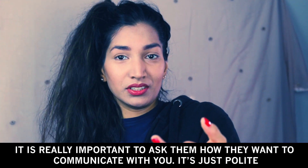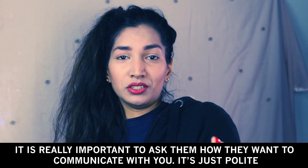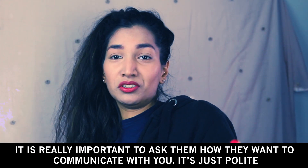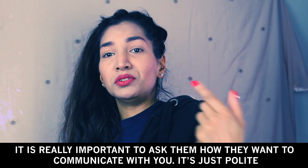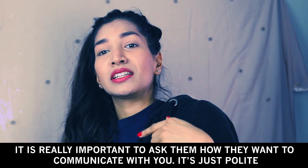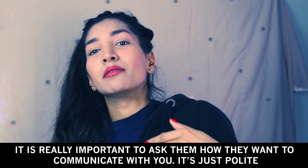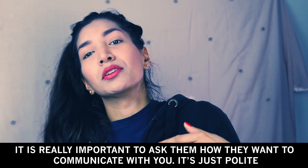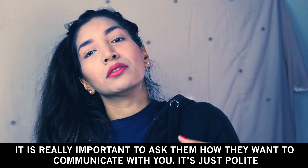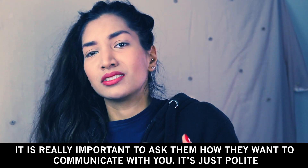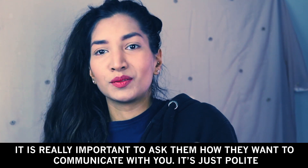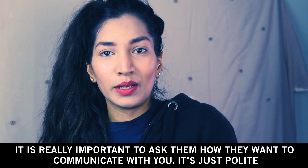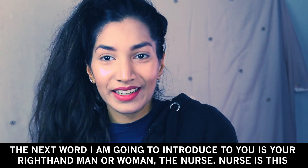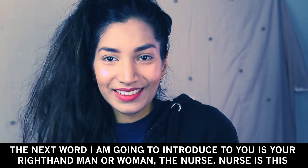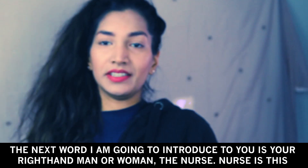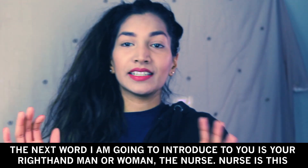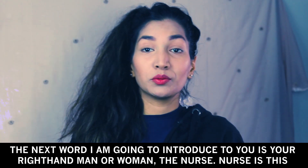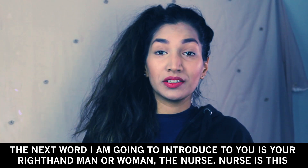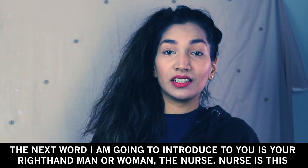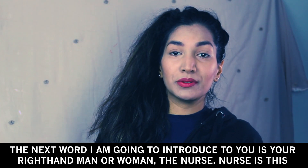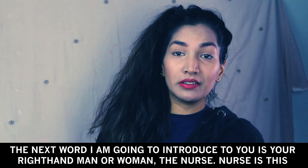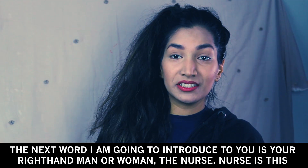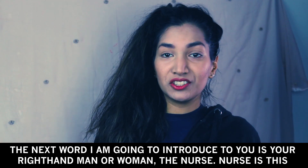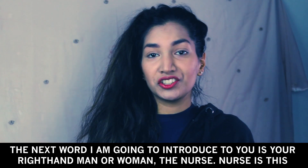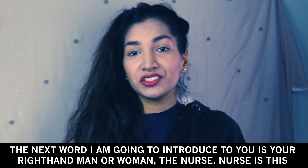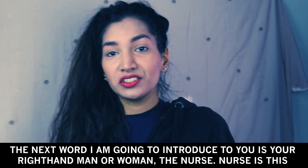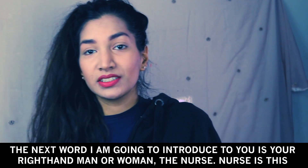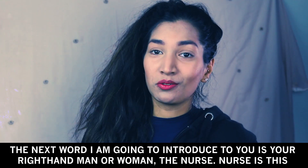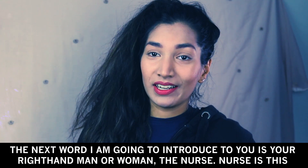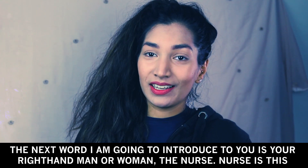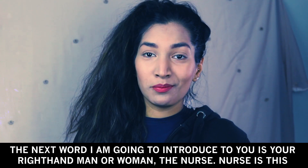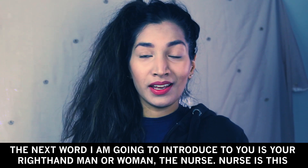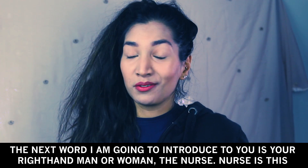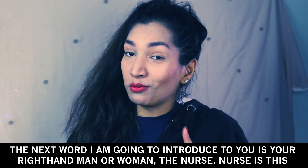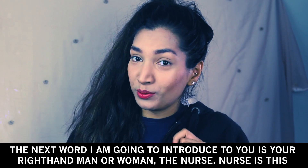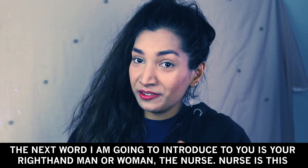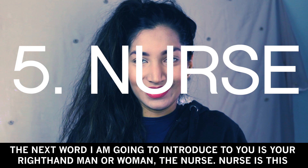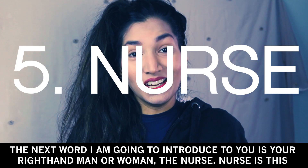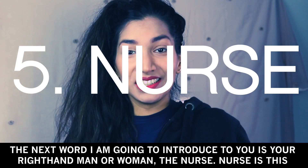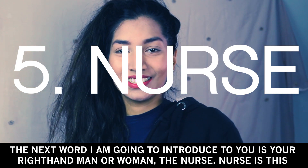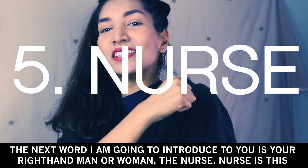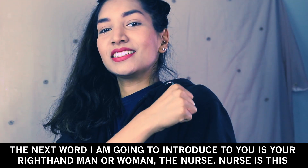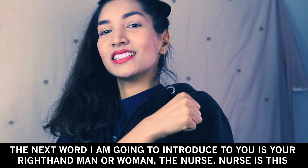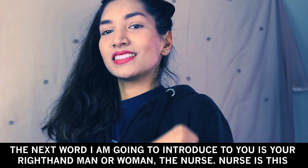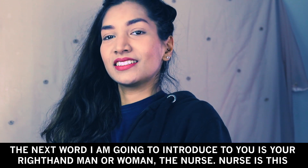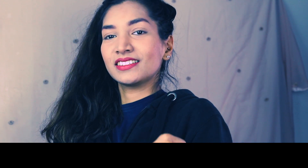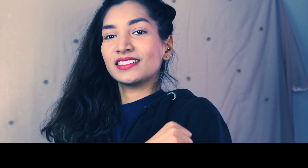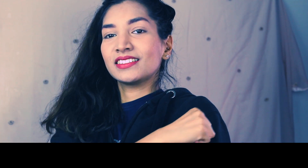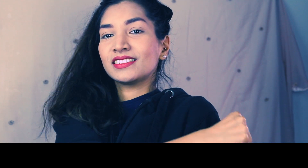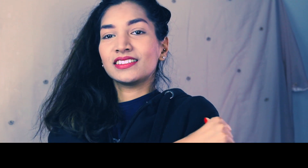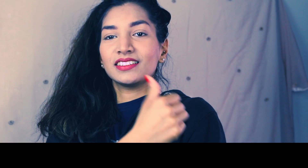to communicate with you, just politely. The next word that I'm going to introduce to you is your right hand man or woman. Nurse. Nurse is this.